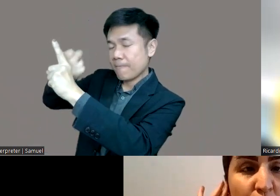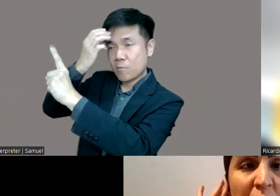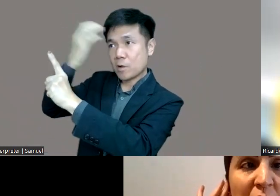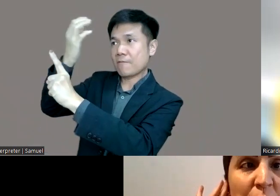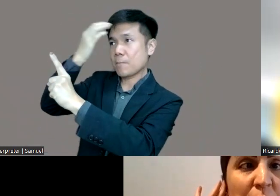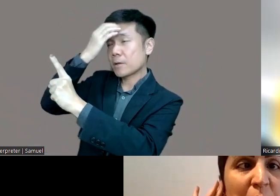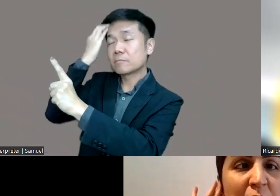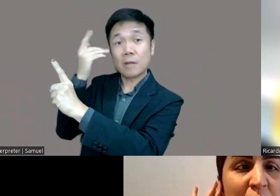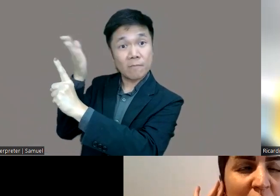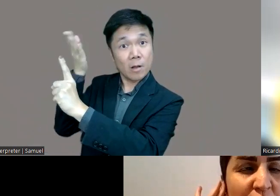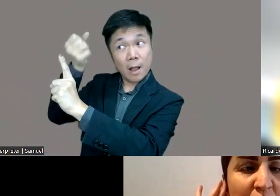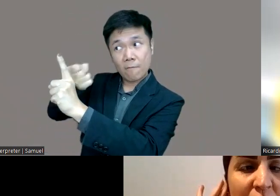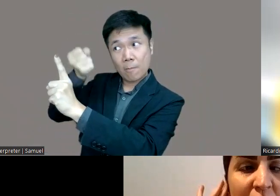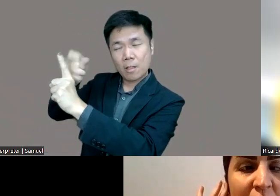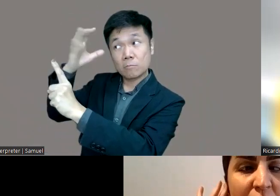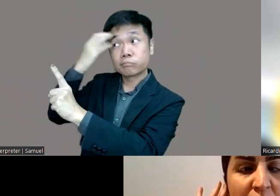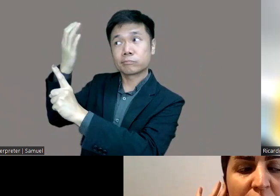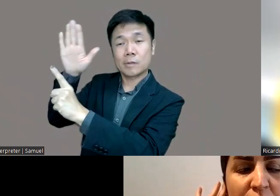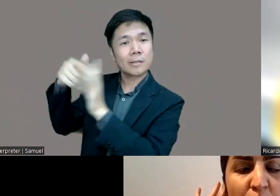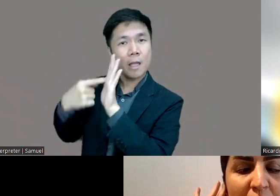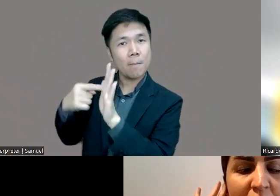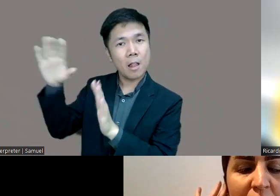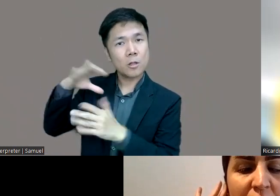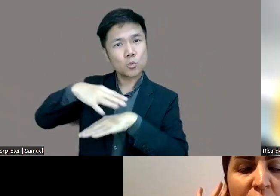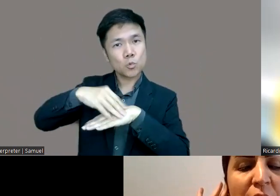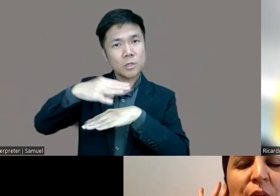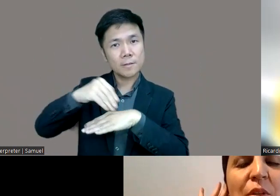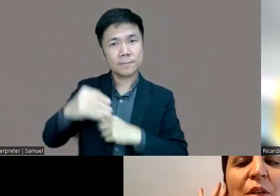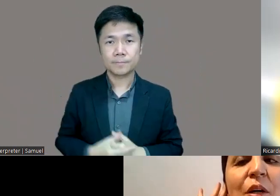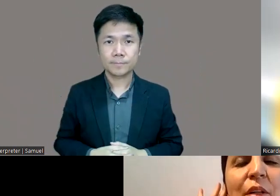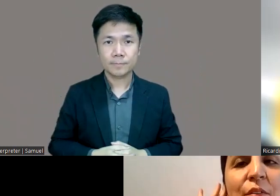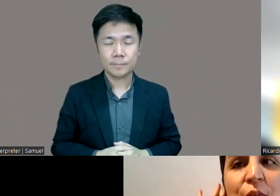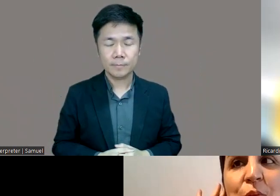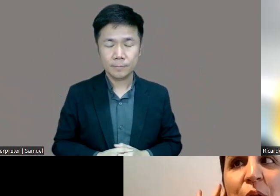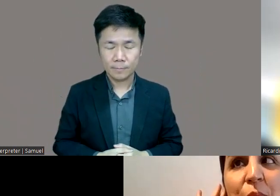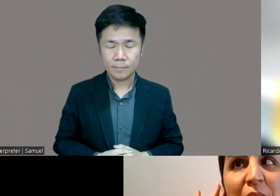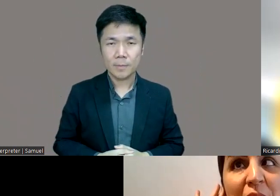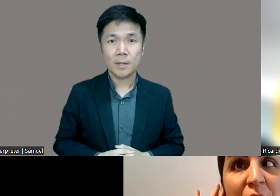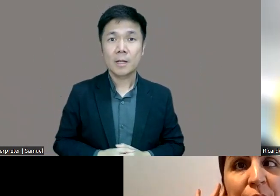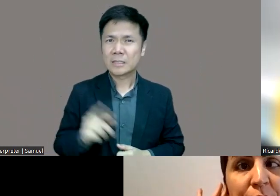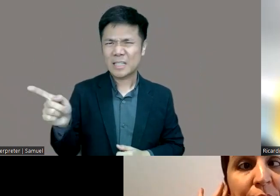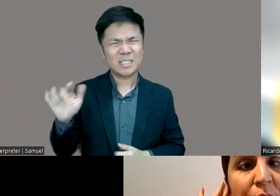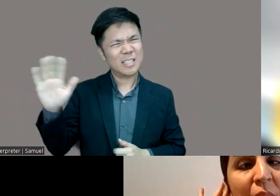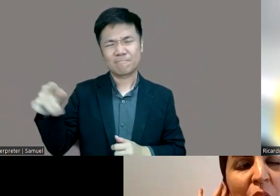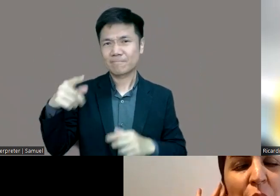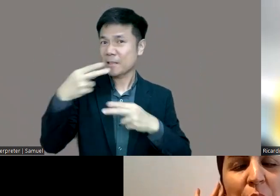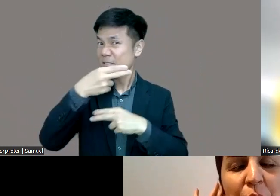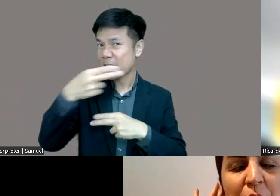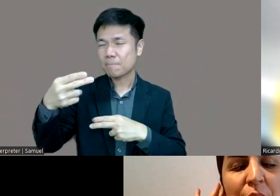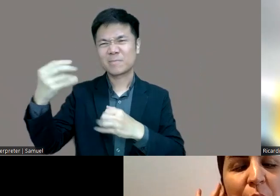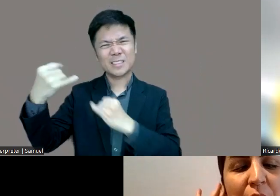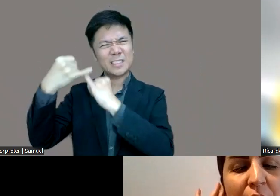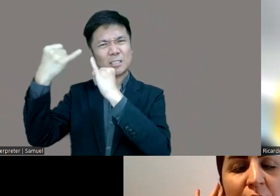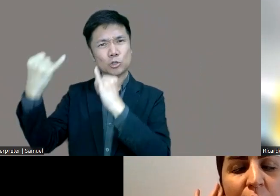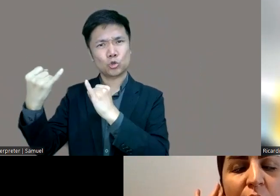government of Sweden, but many other governments, that this is the barrier. That's what we call institutional barrier for people